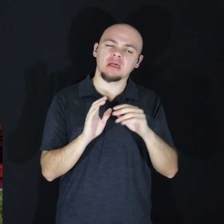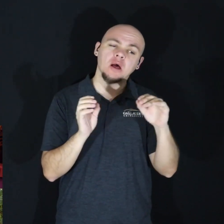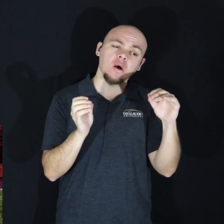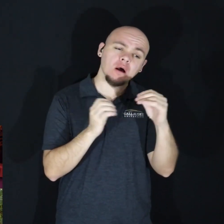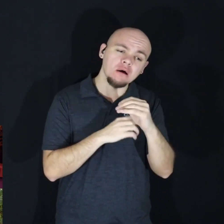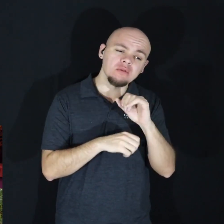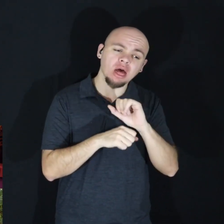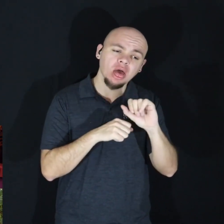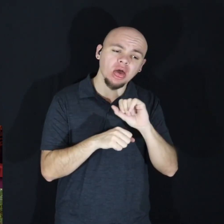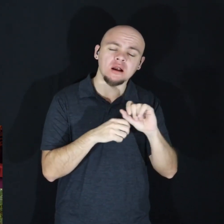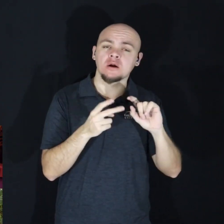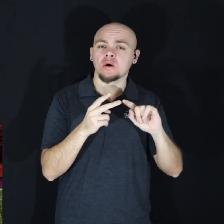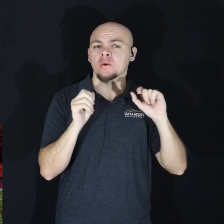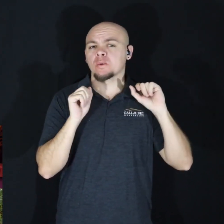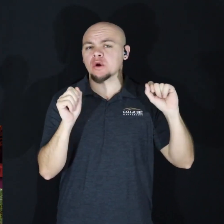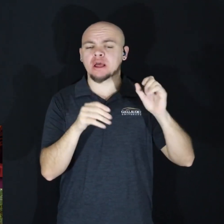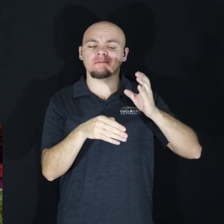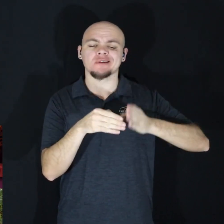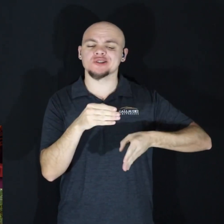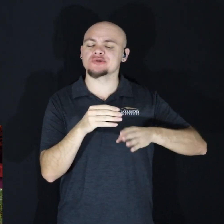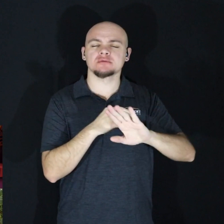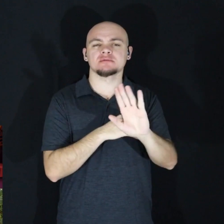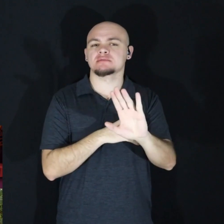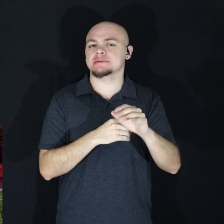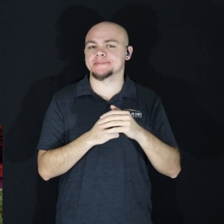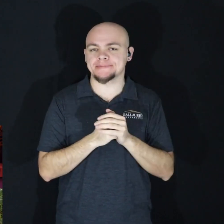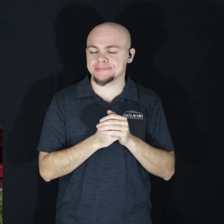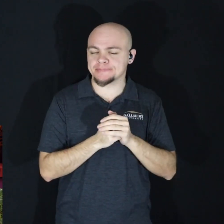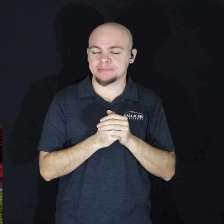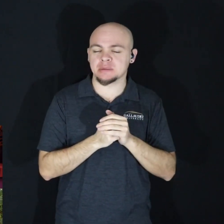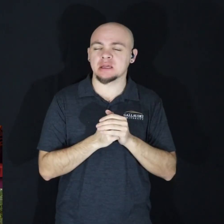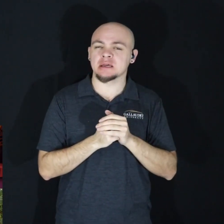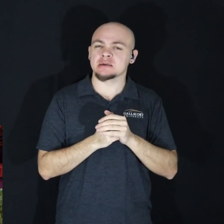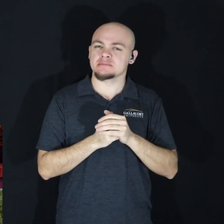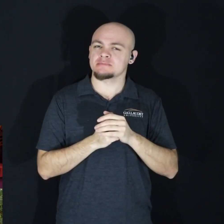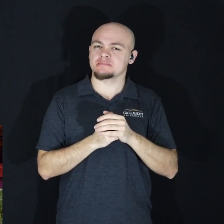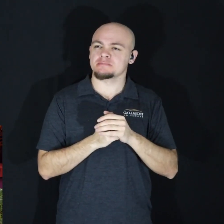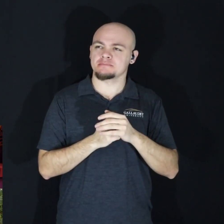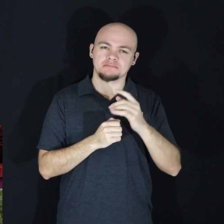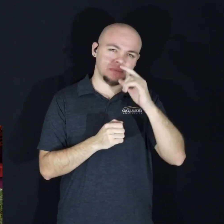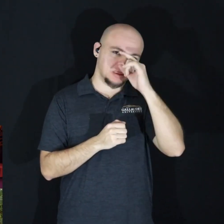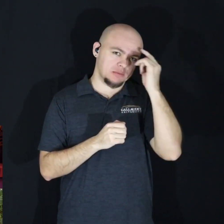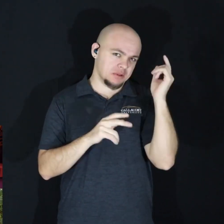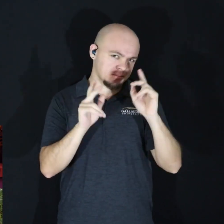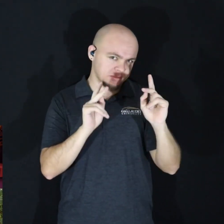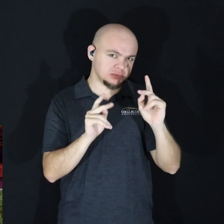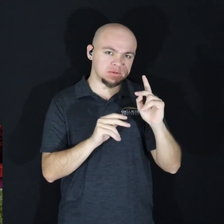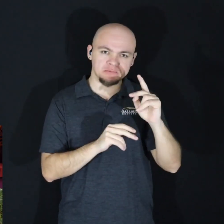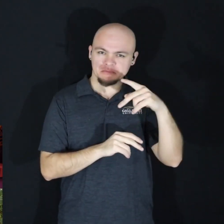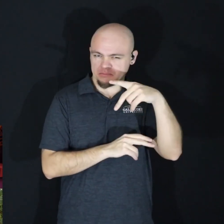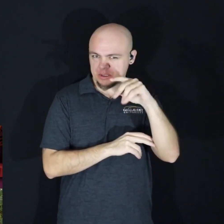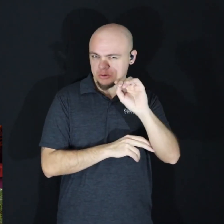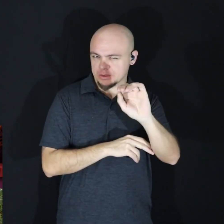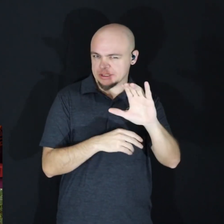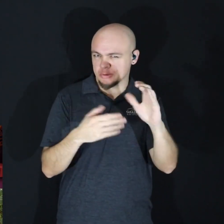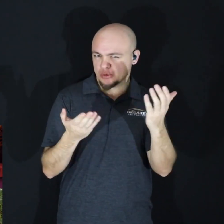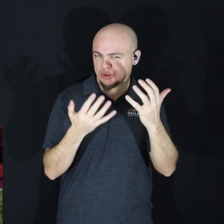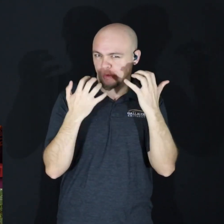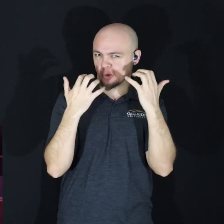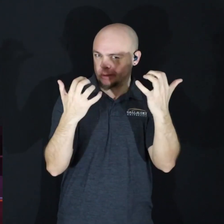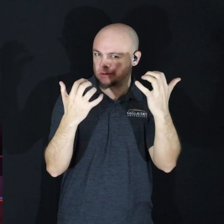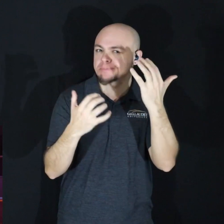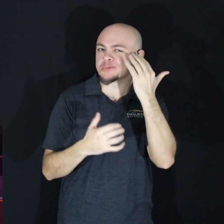workout session. I think mainly the Black people and the people of color in the audience will know what kind of exhaustion I